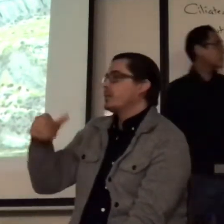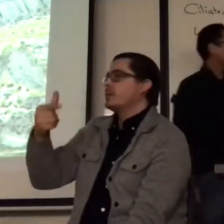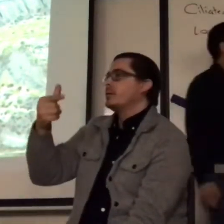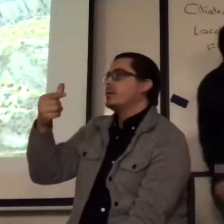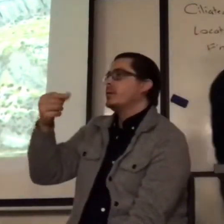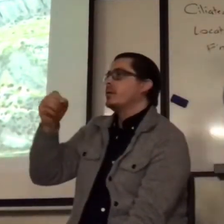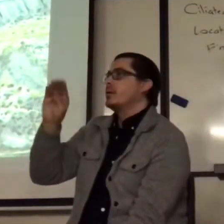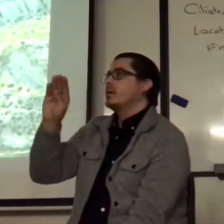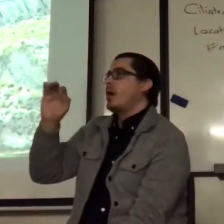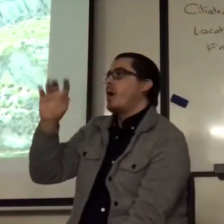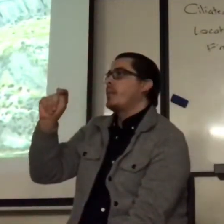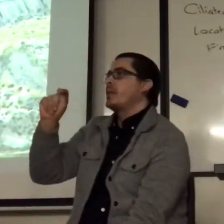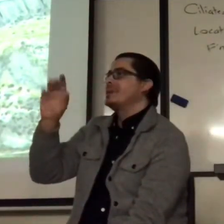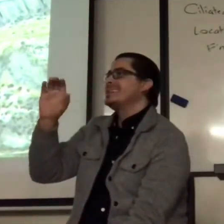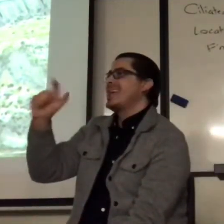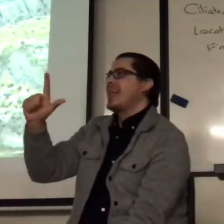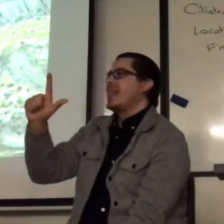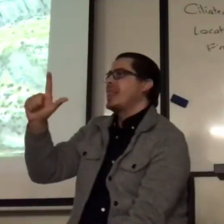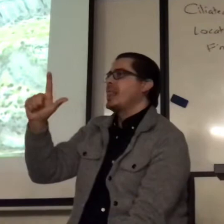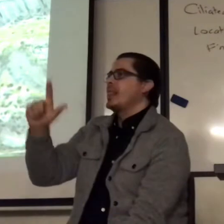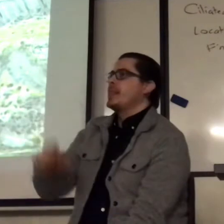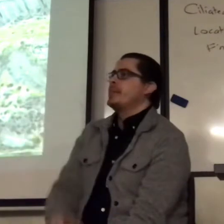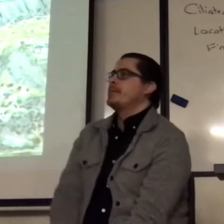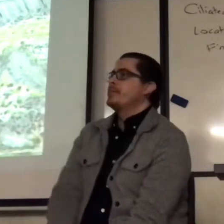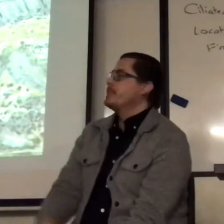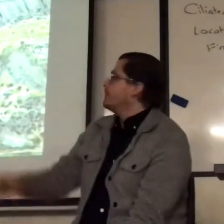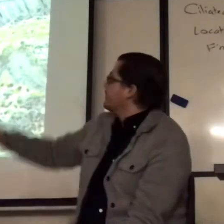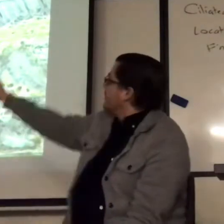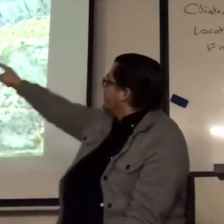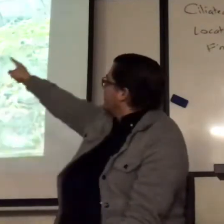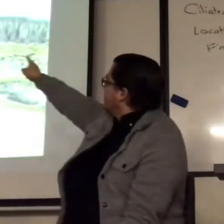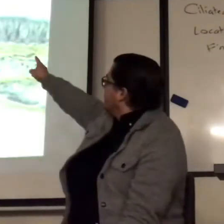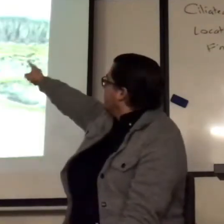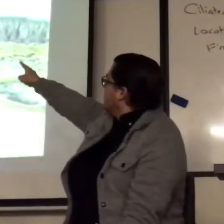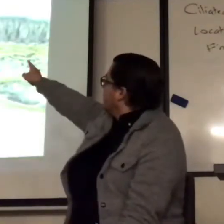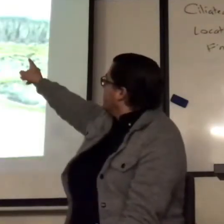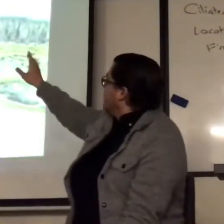cells. Here's a closer up picture.